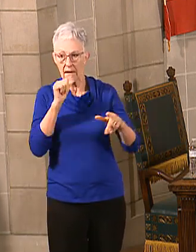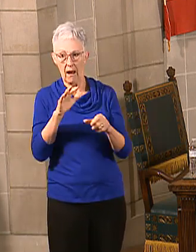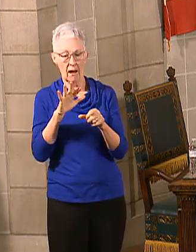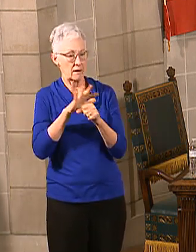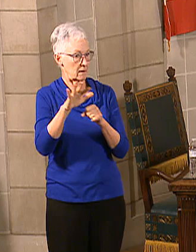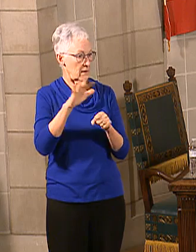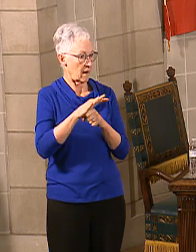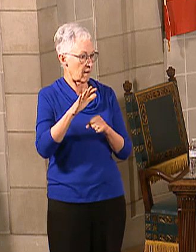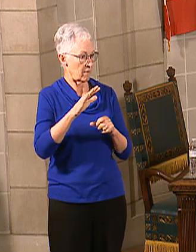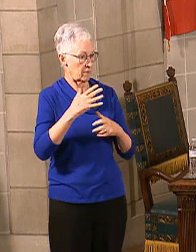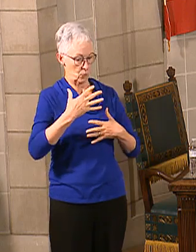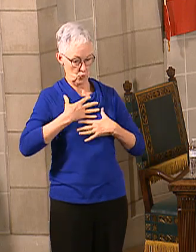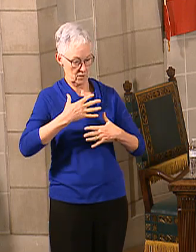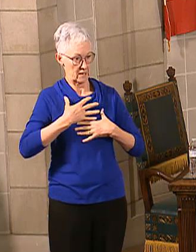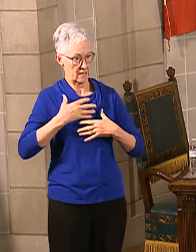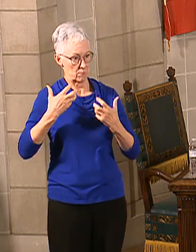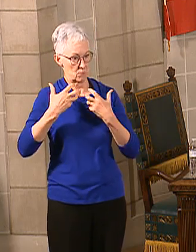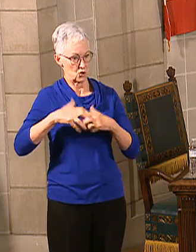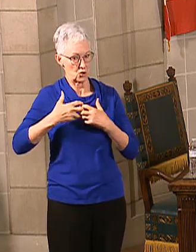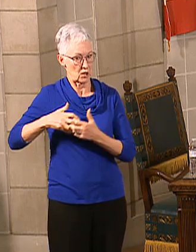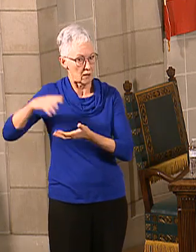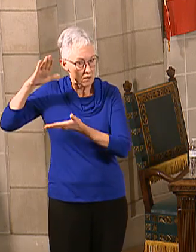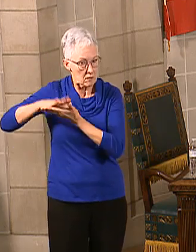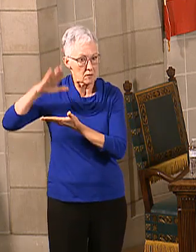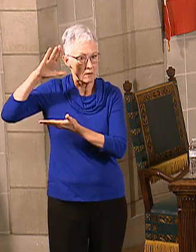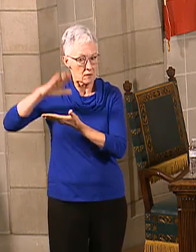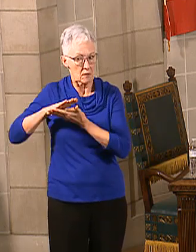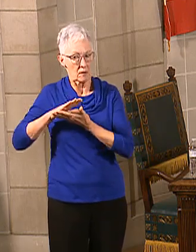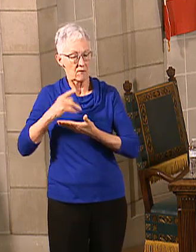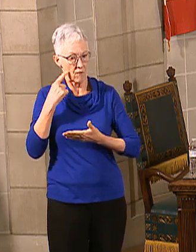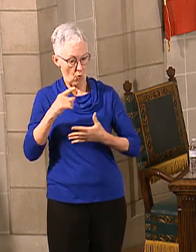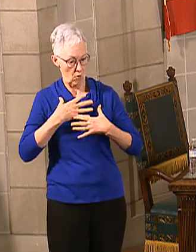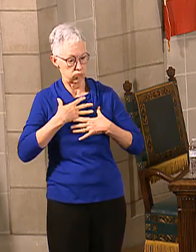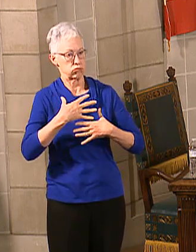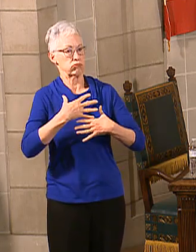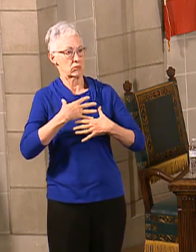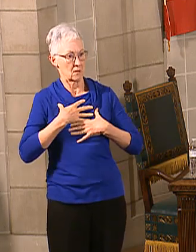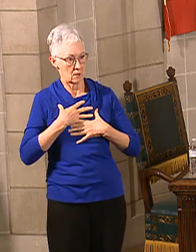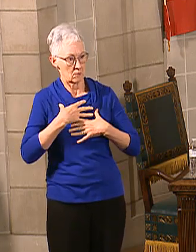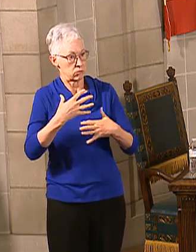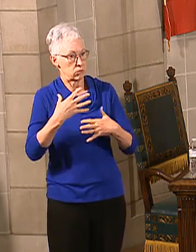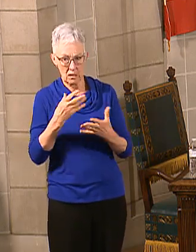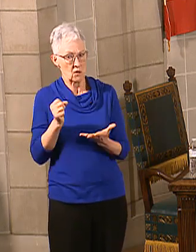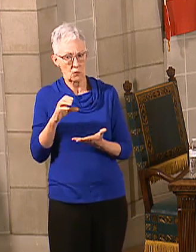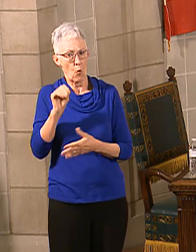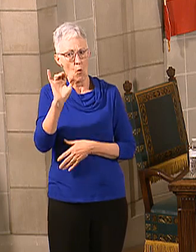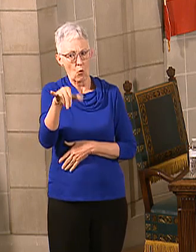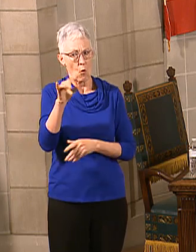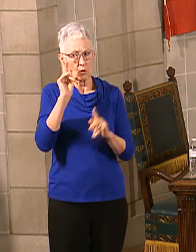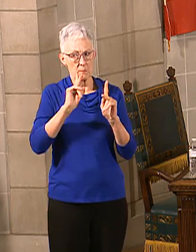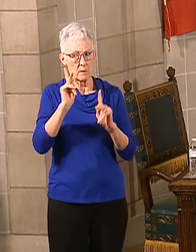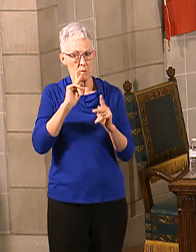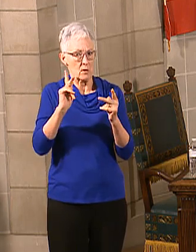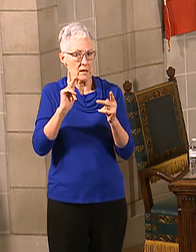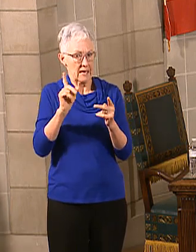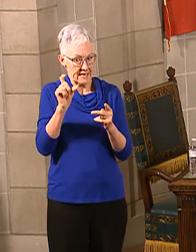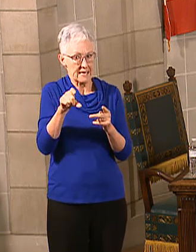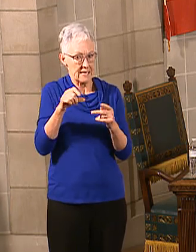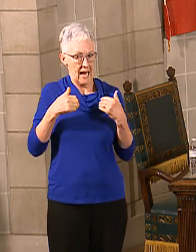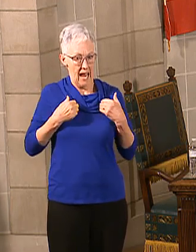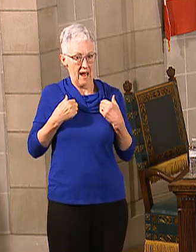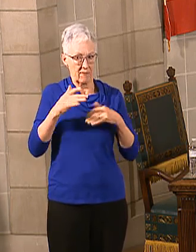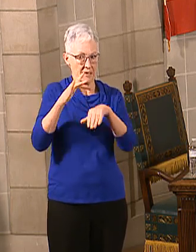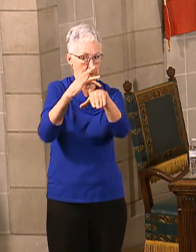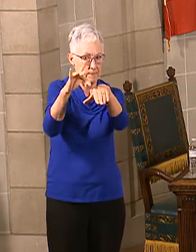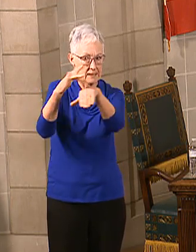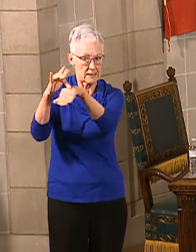to be older and have underlying health symptoms. So if you're older or if you have one of those underlying health symptoms, again, if you've got